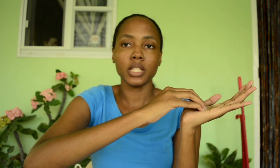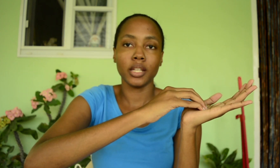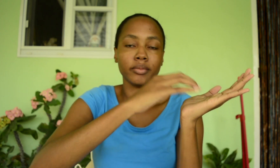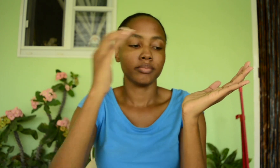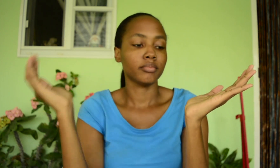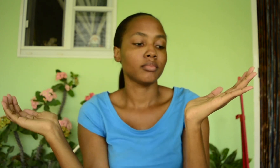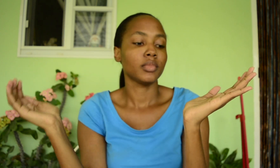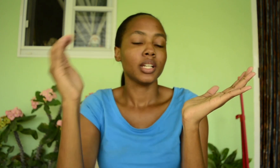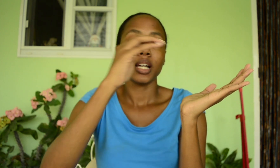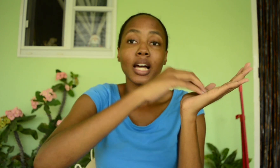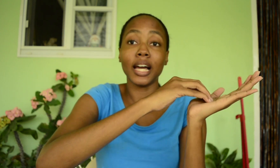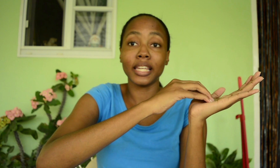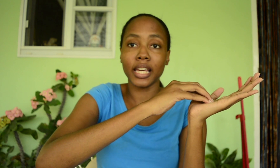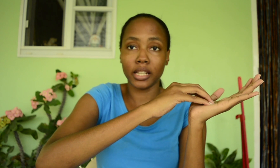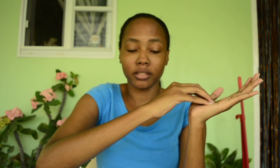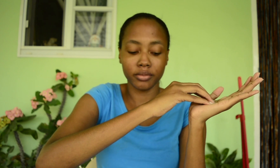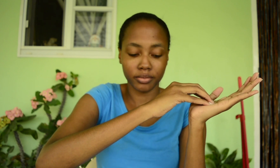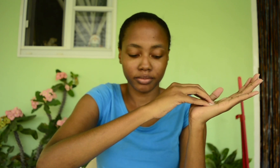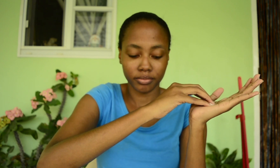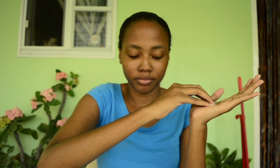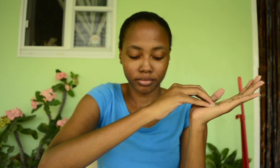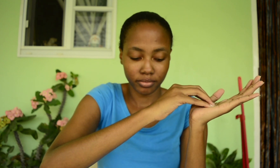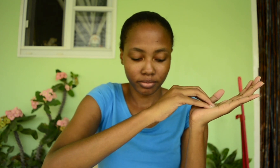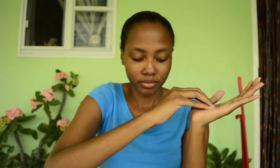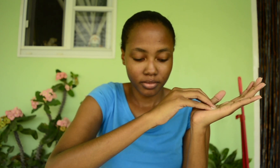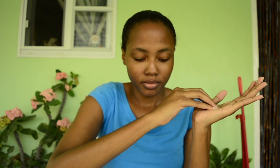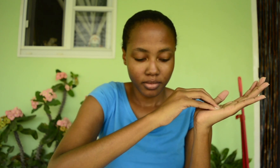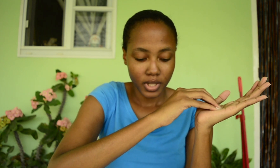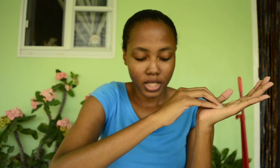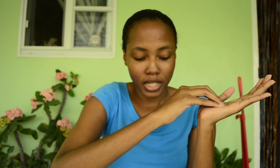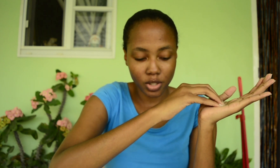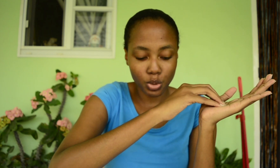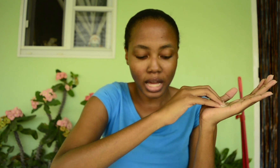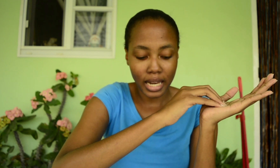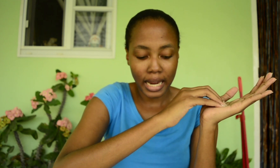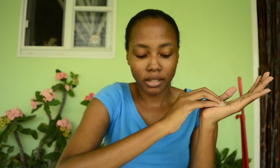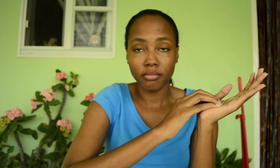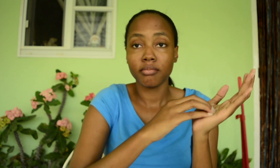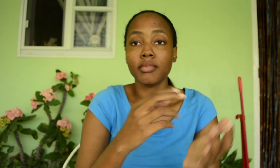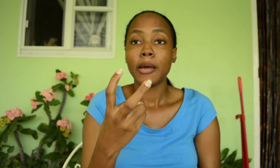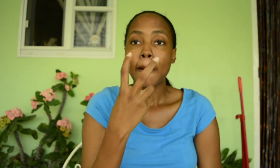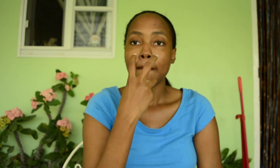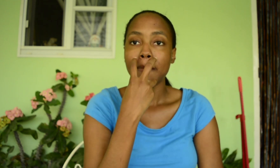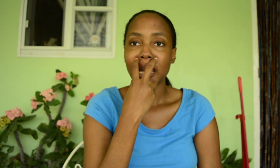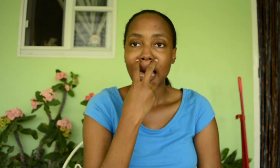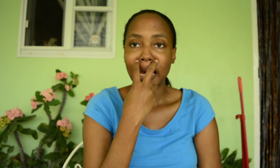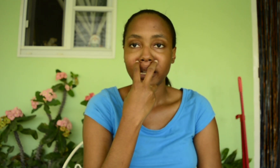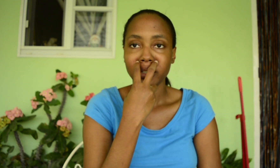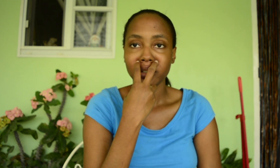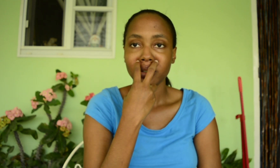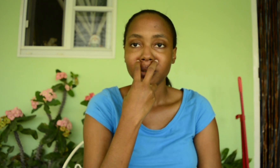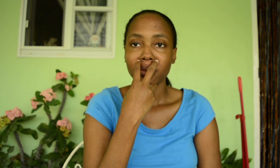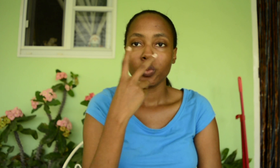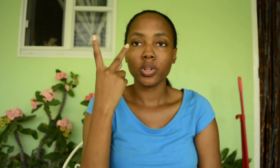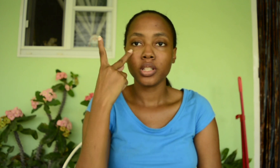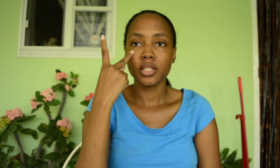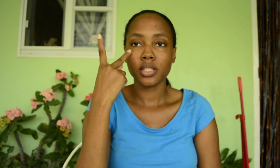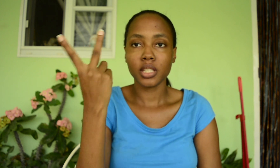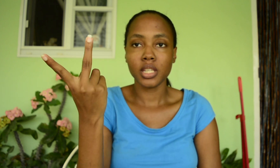in. Again. So let's do that line. Blind will